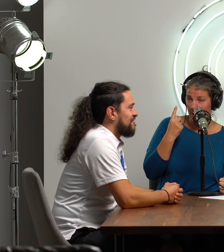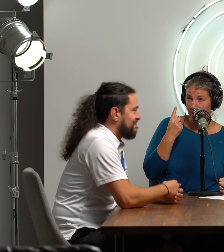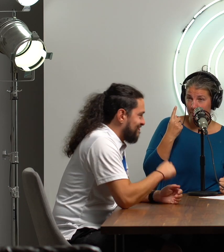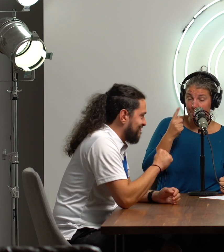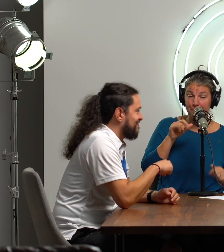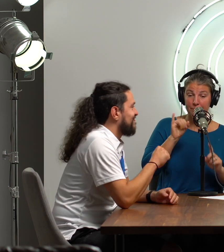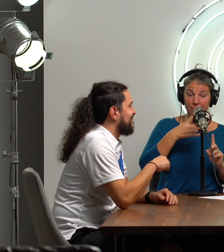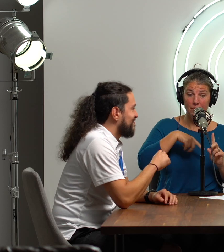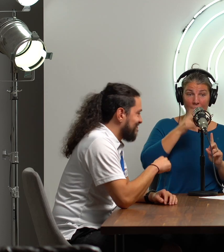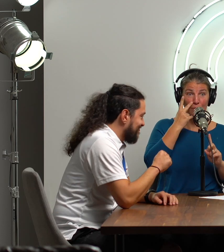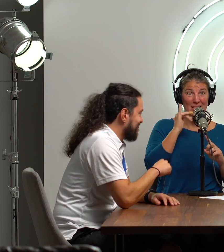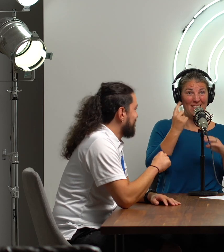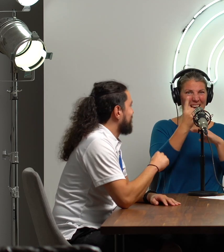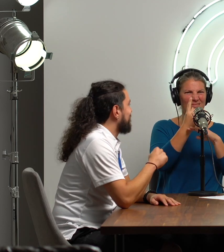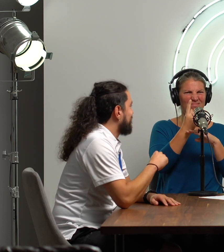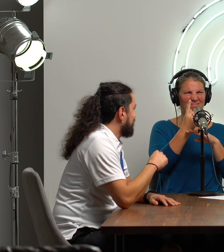see that what's working how is this happening